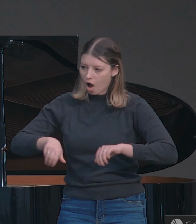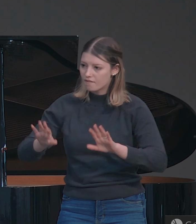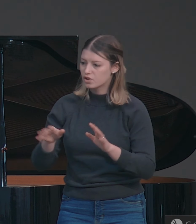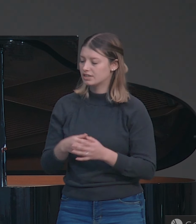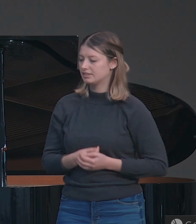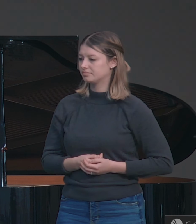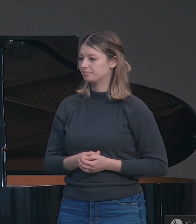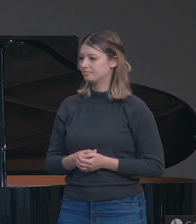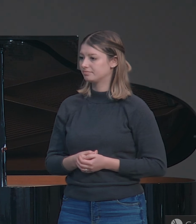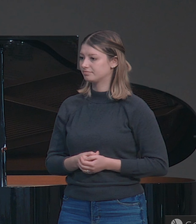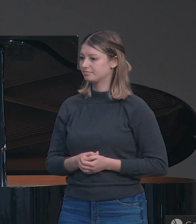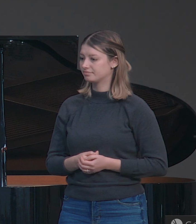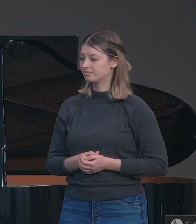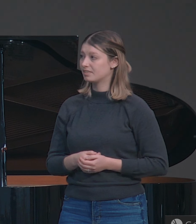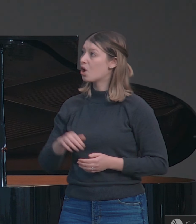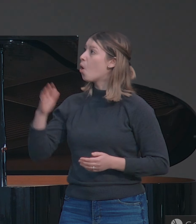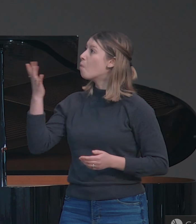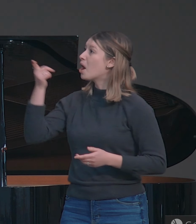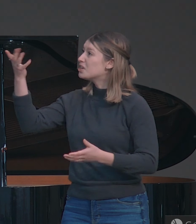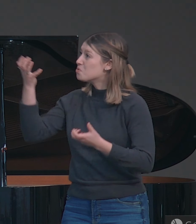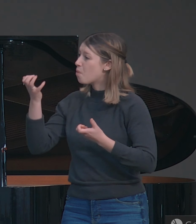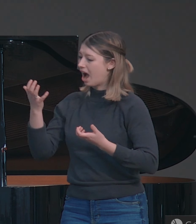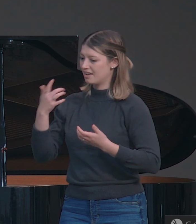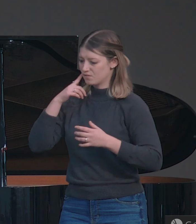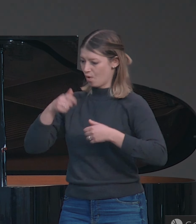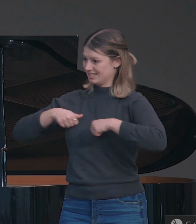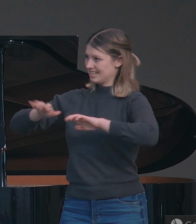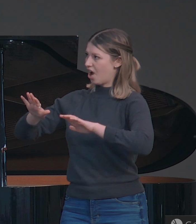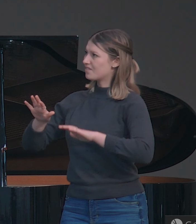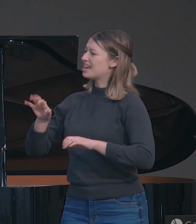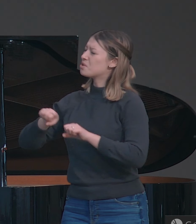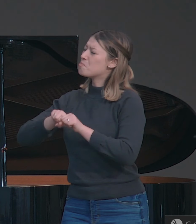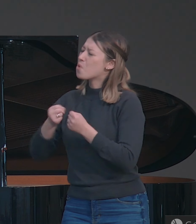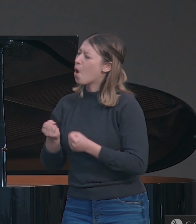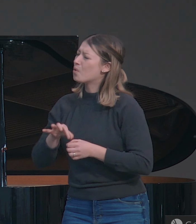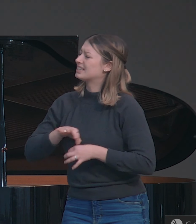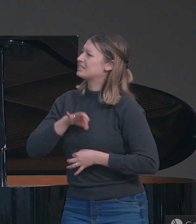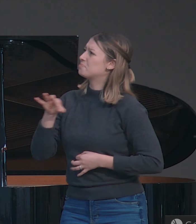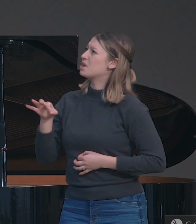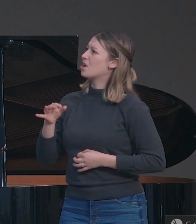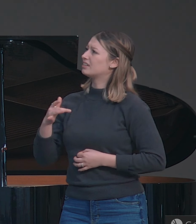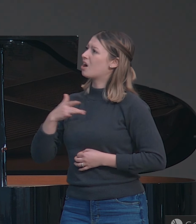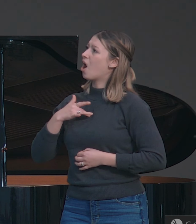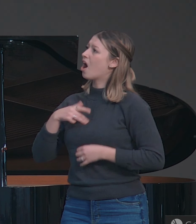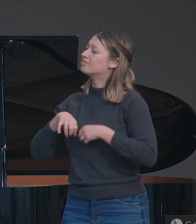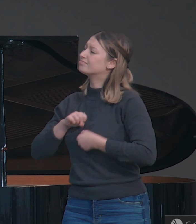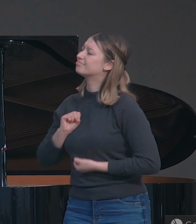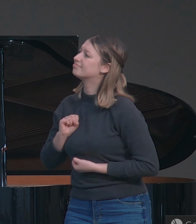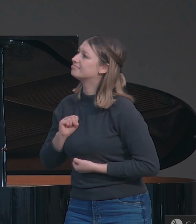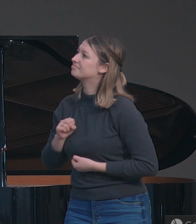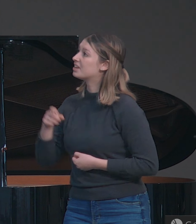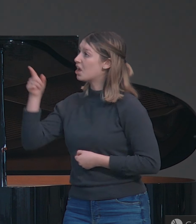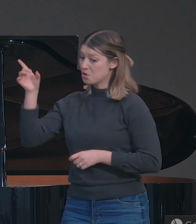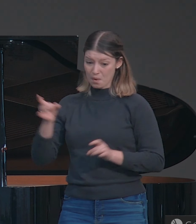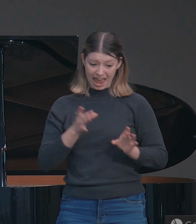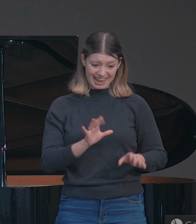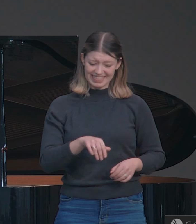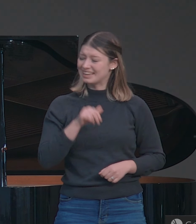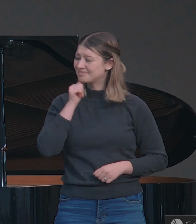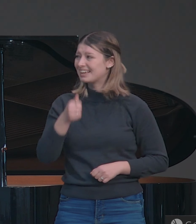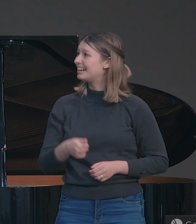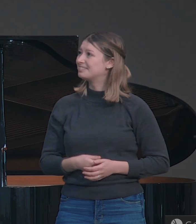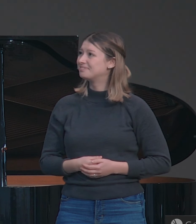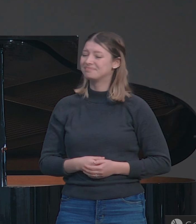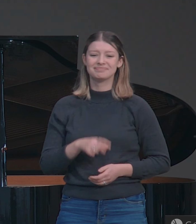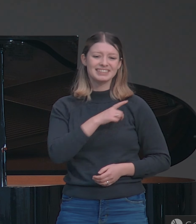are a broken spirit, a broken and a contrite heart. O God, you will not despise. David